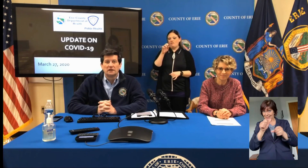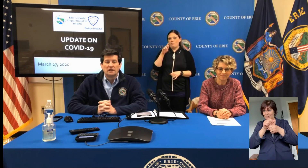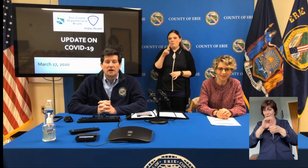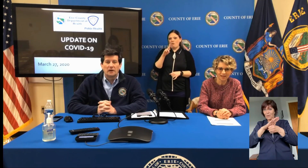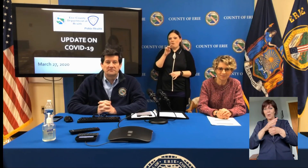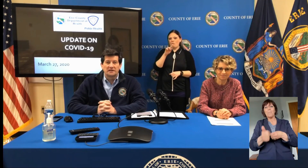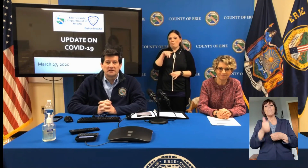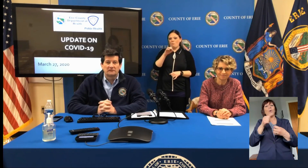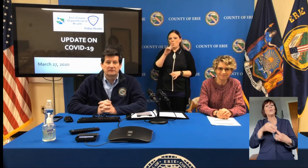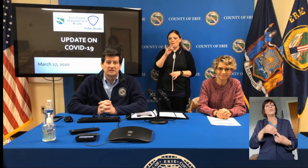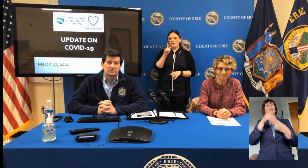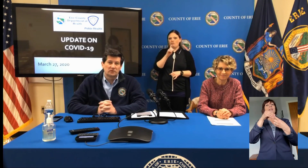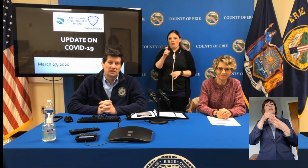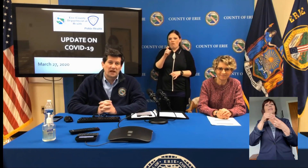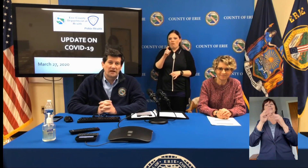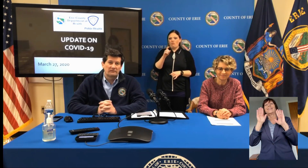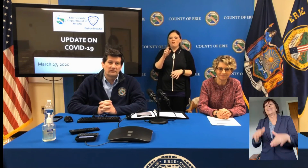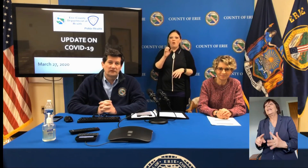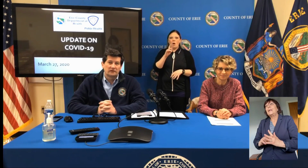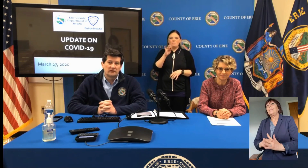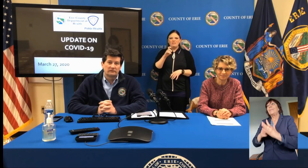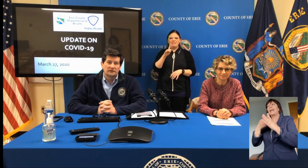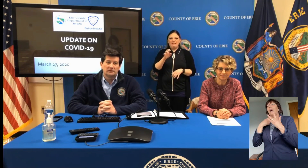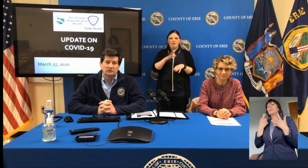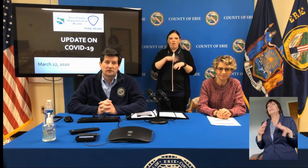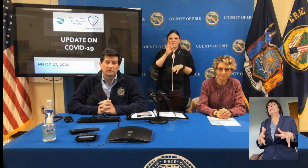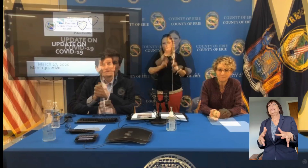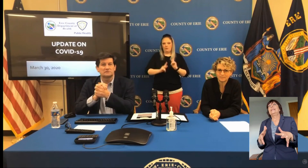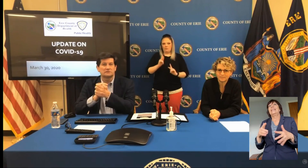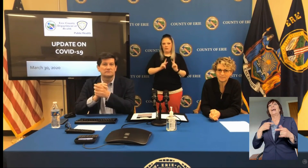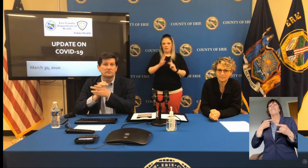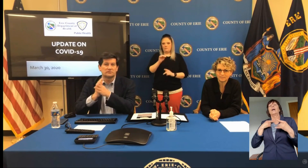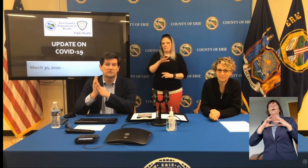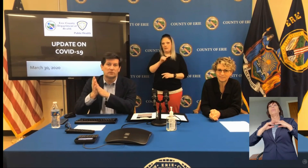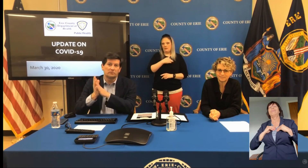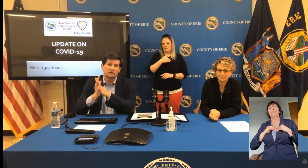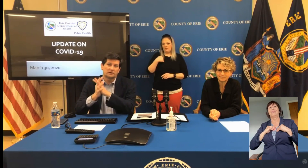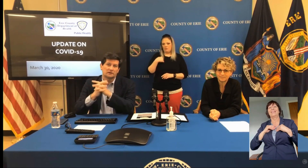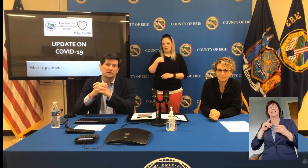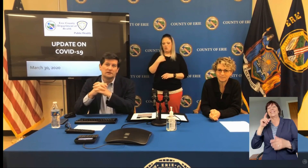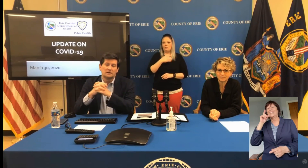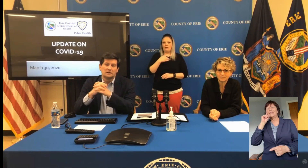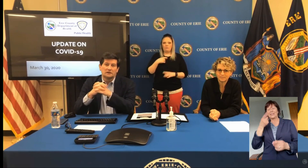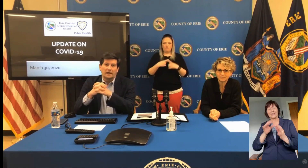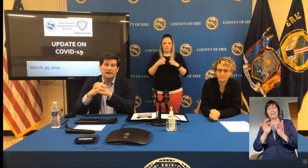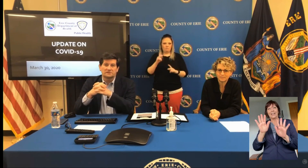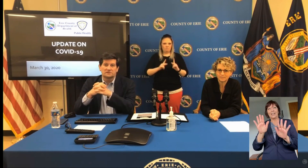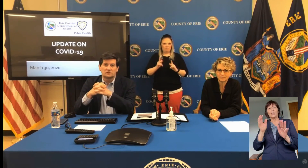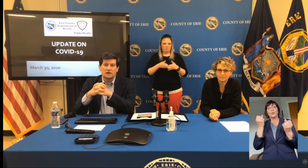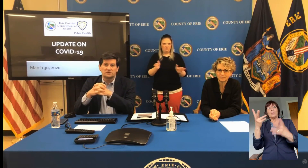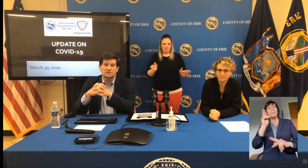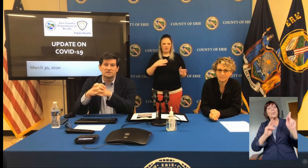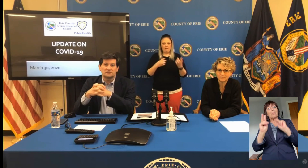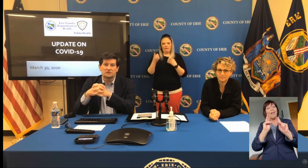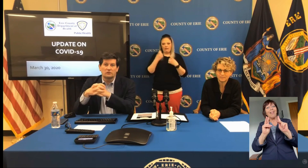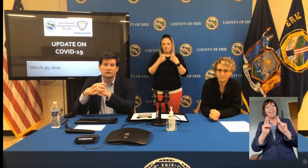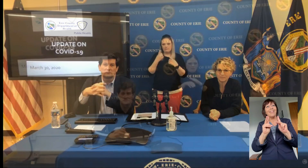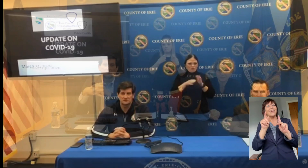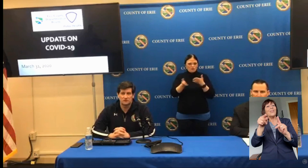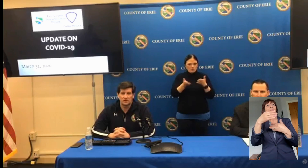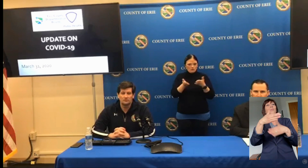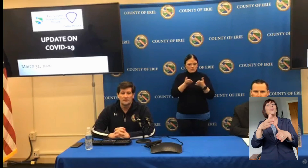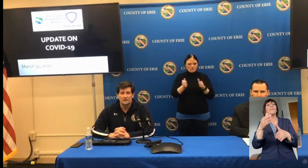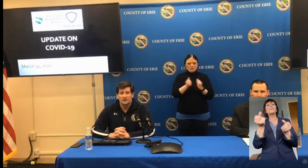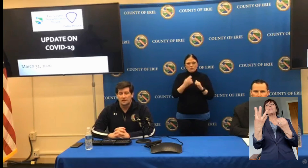assignment, her most unique. In the beginning, I was like super anxious. I feel like I was going to pass out during them because there was so many people in